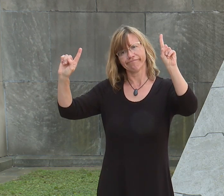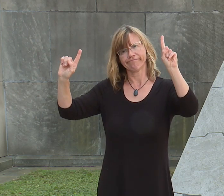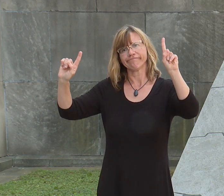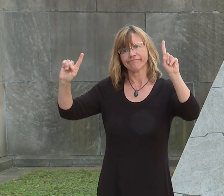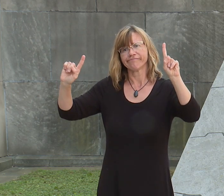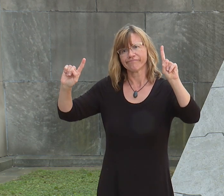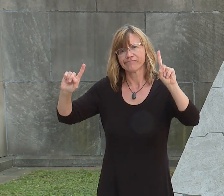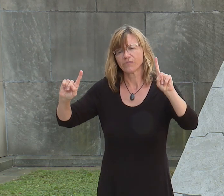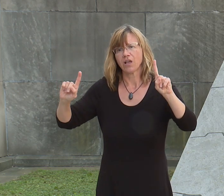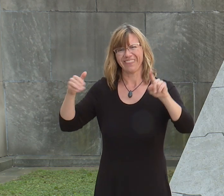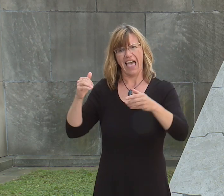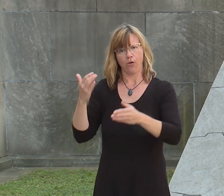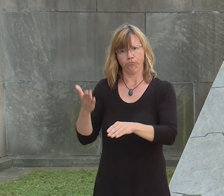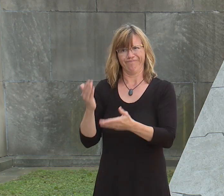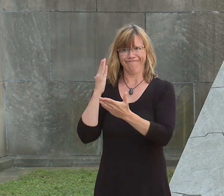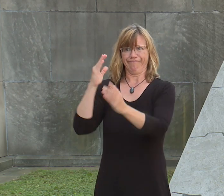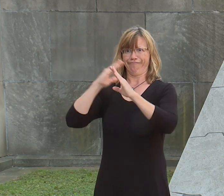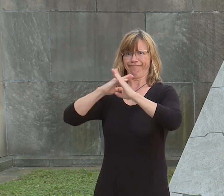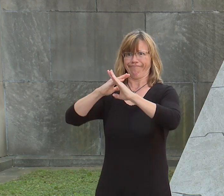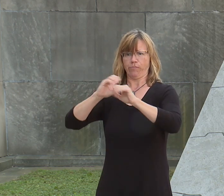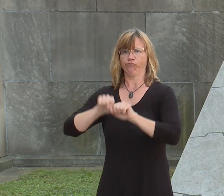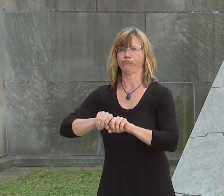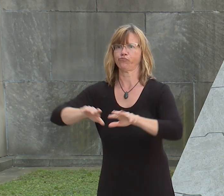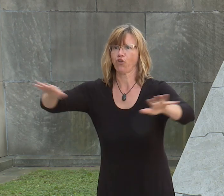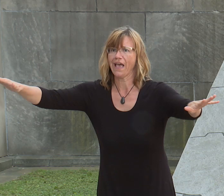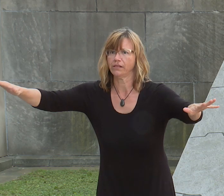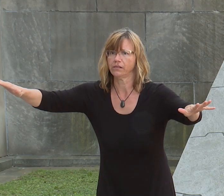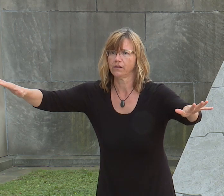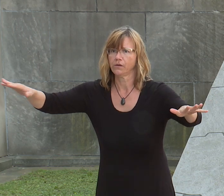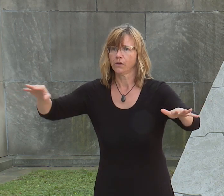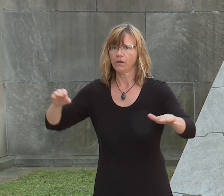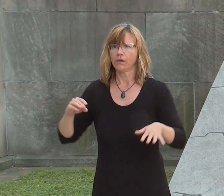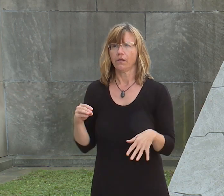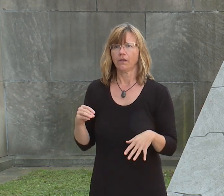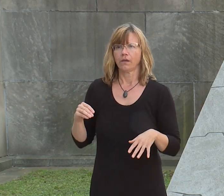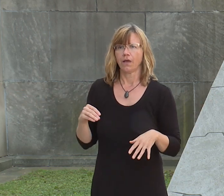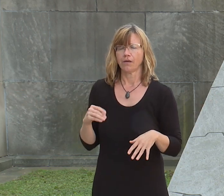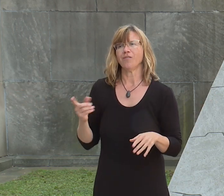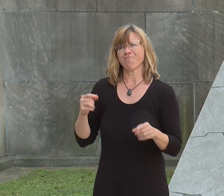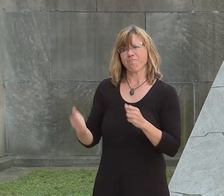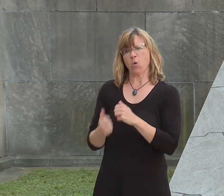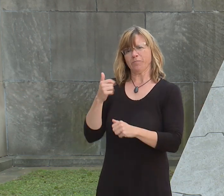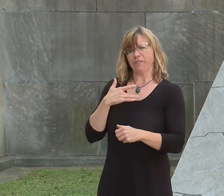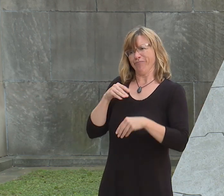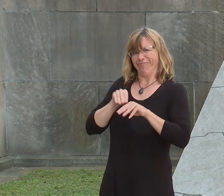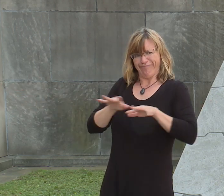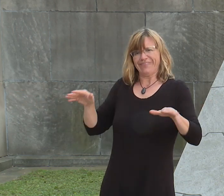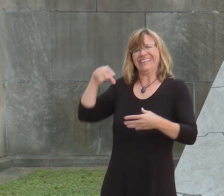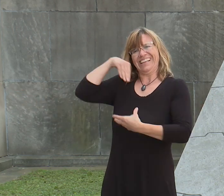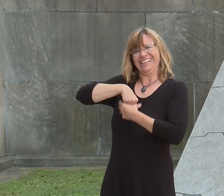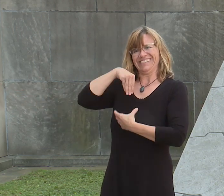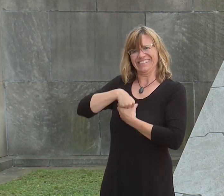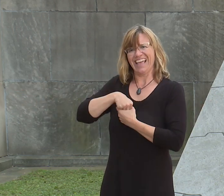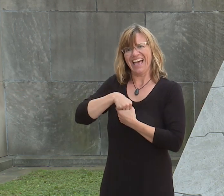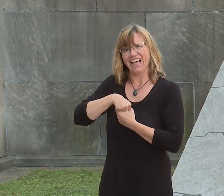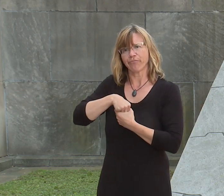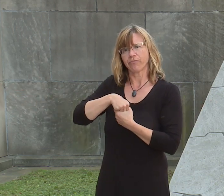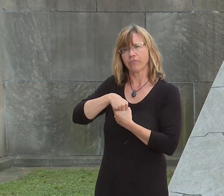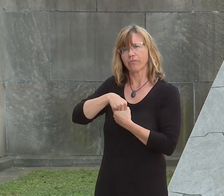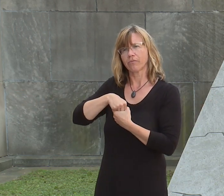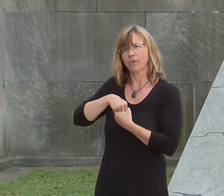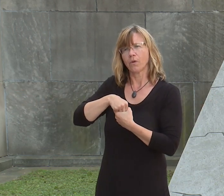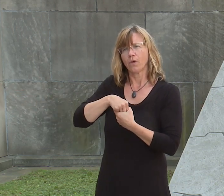disease transmission is much more likely in indoor spaces, especially when masks can't be worn. This Memorial Day weekend,